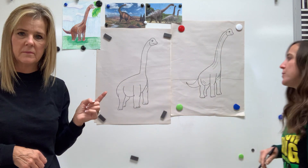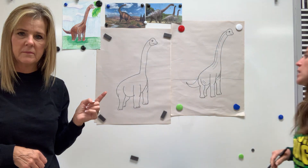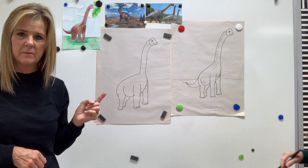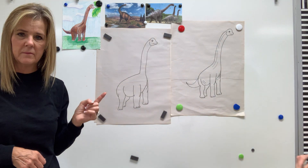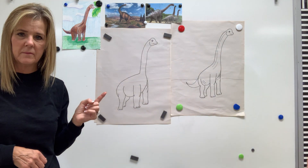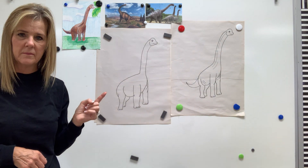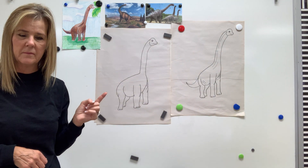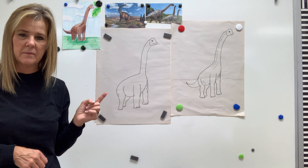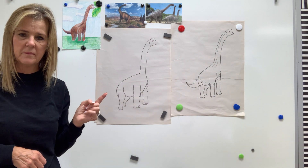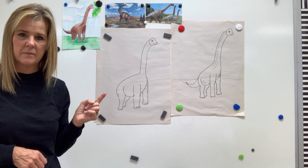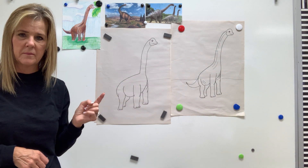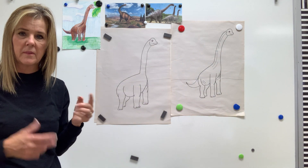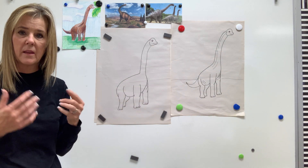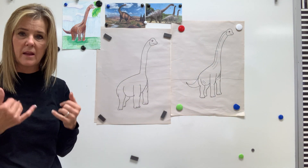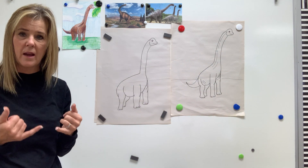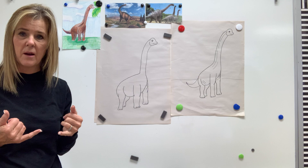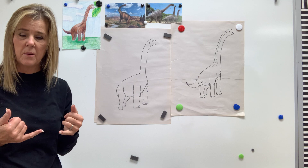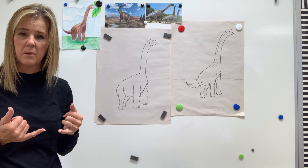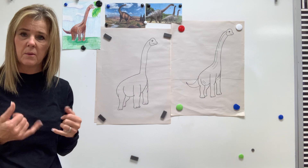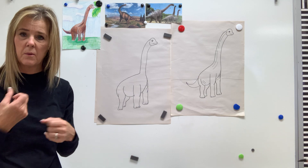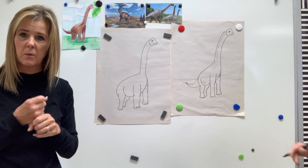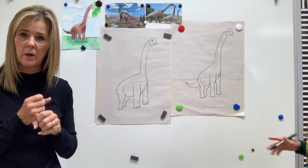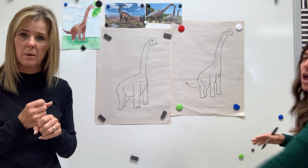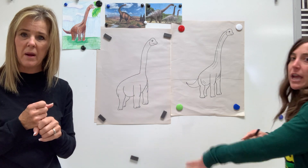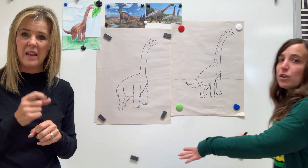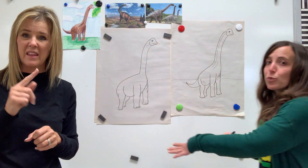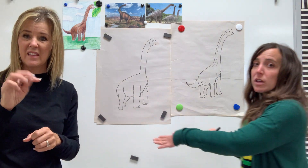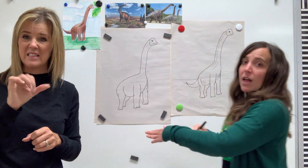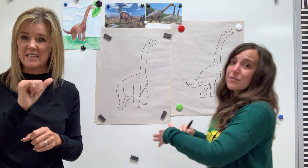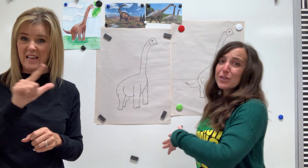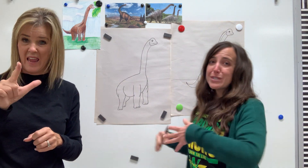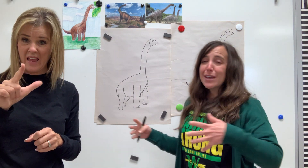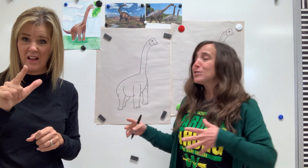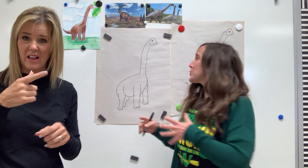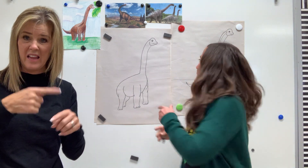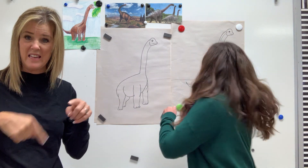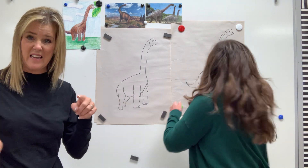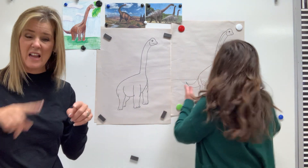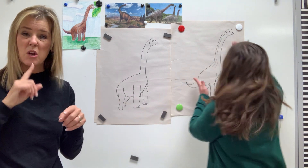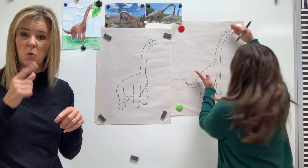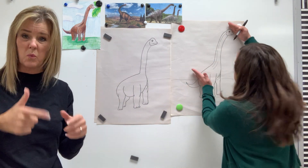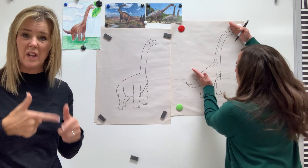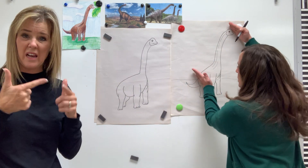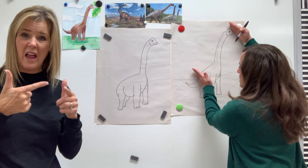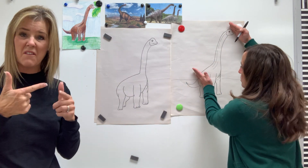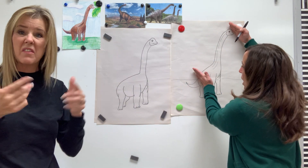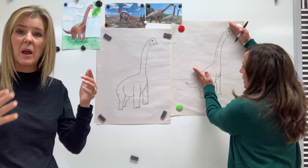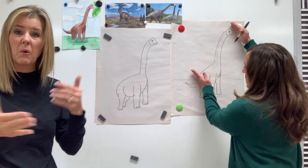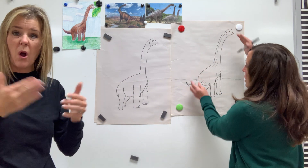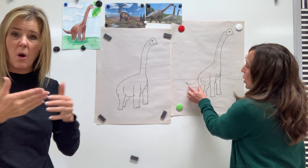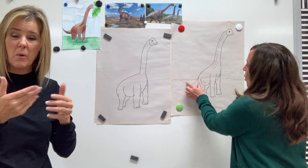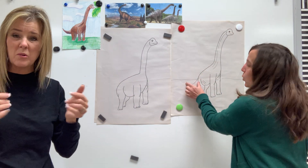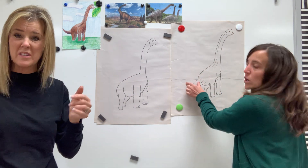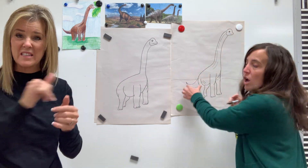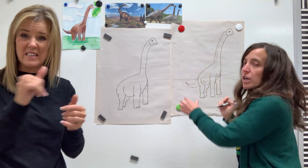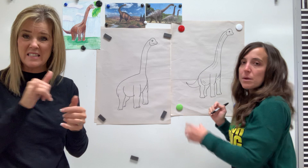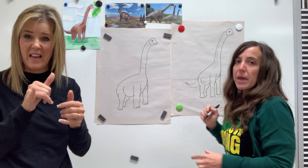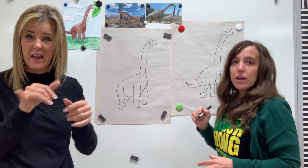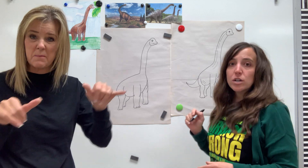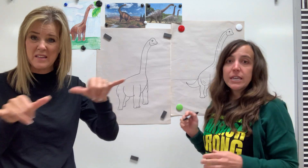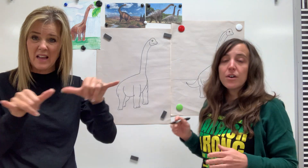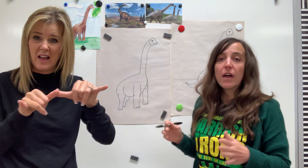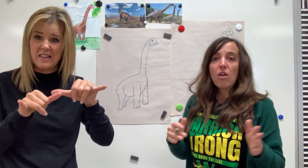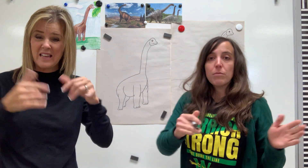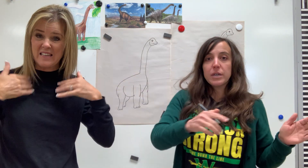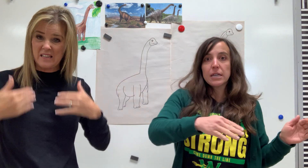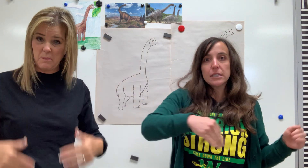okay? Now, we're gonna make the tail. In real life, their tails were like almost as long as their body. We're not going to